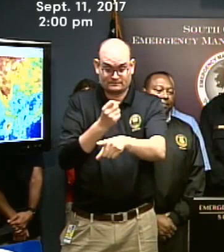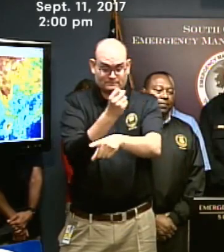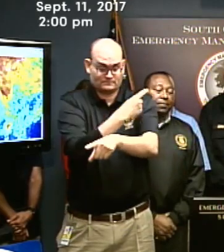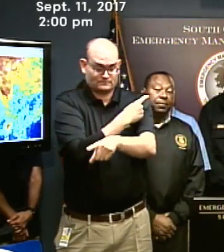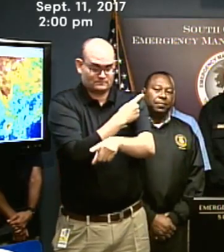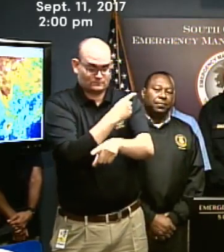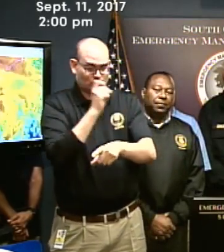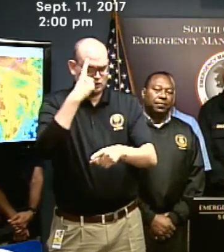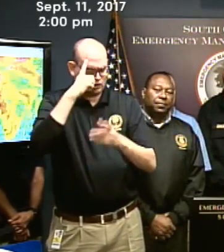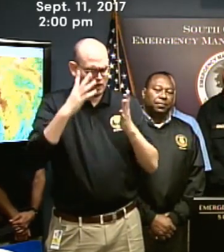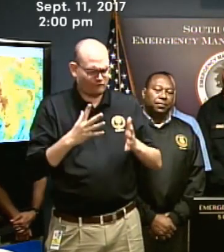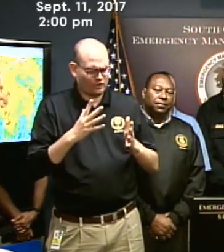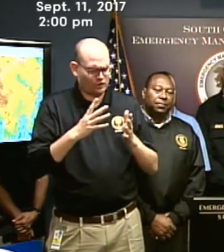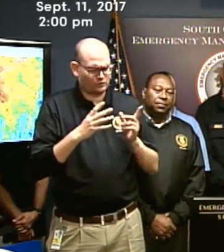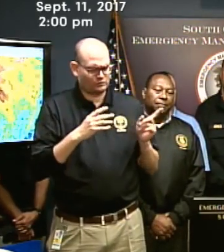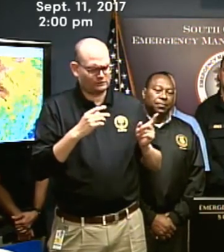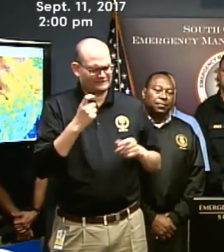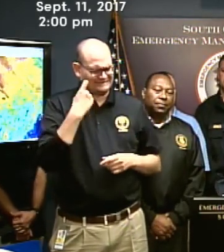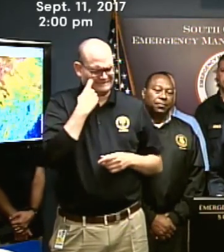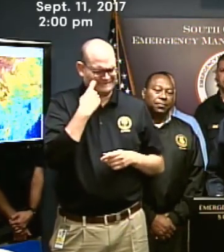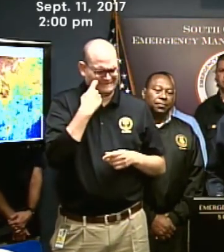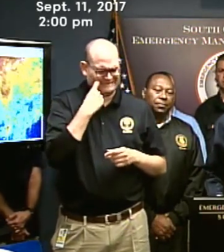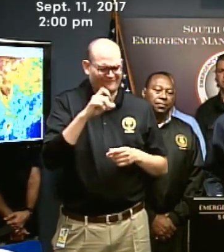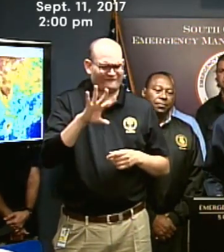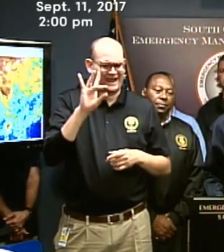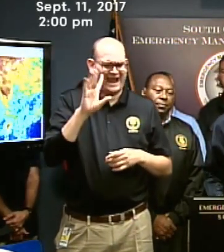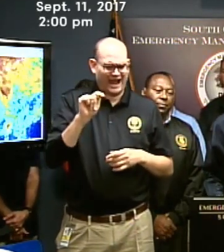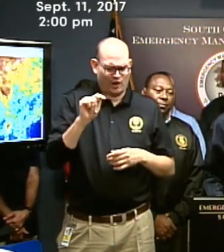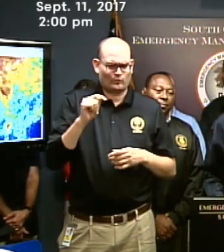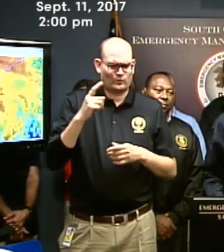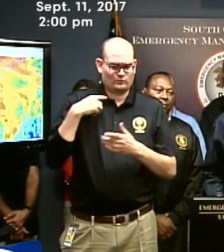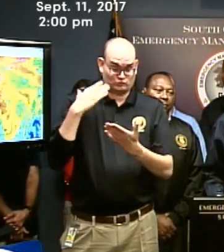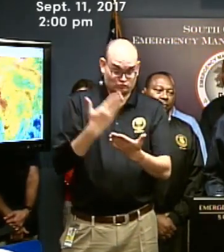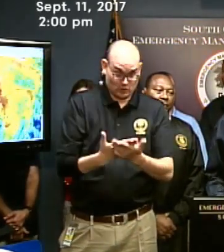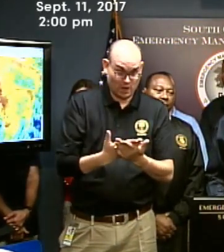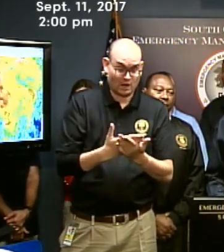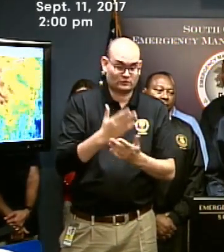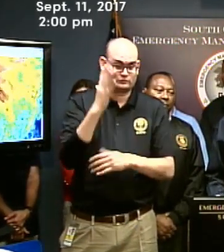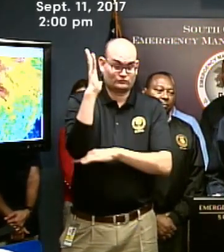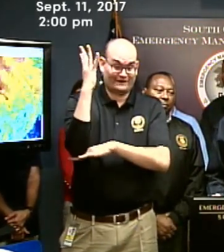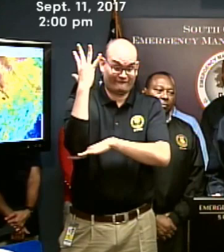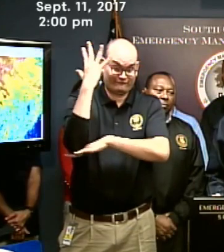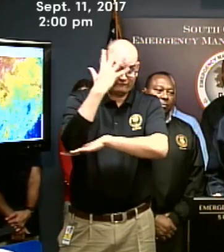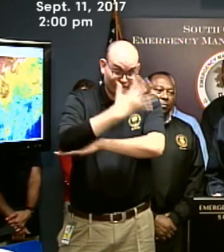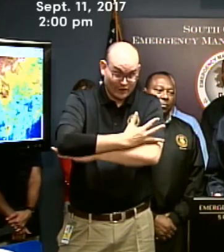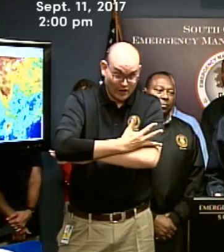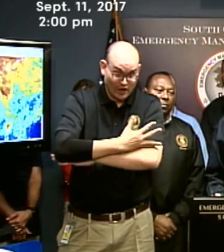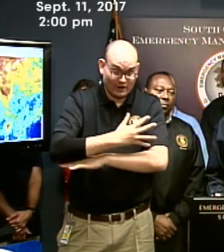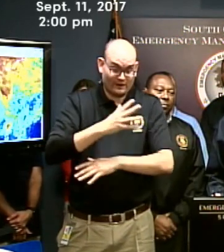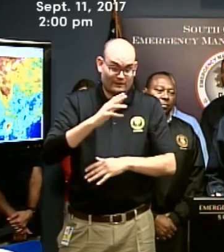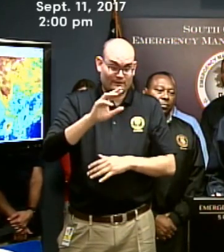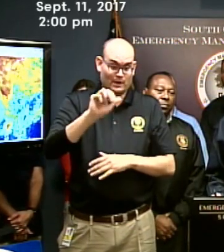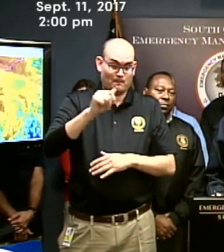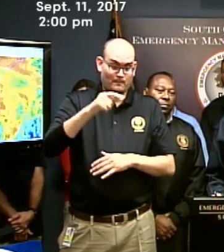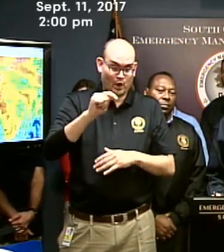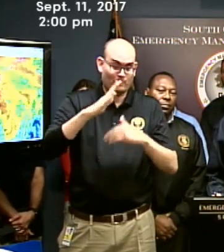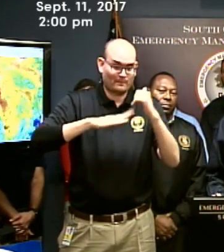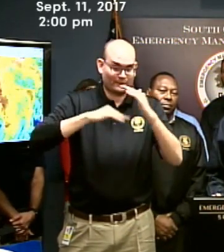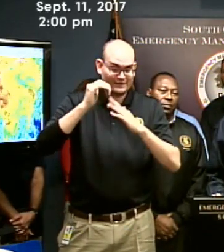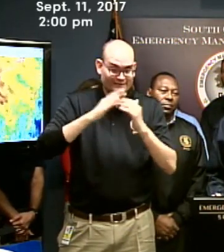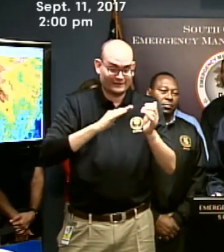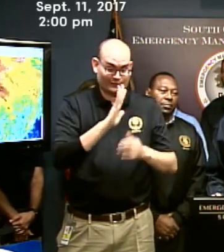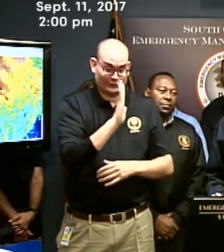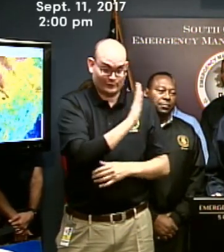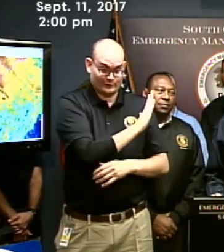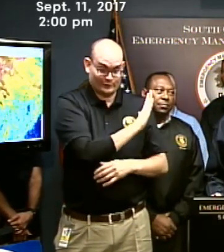we discovered just a few minutes before coming out here, before you all came out here, that a tree had fallen onto an apartment building that you own. That's right.